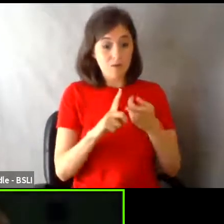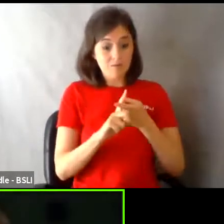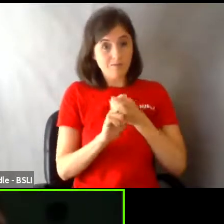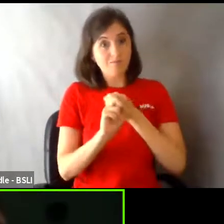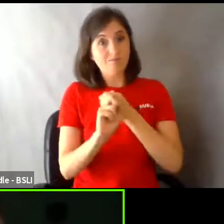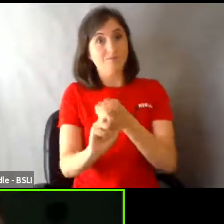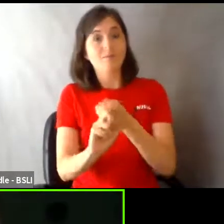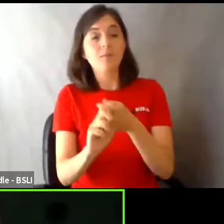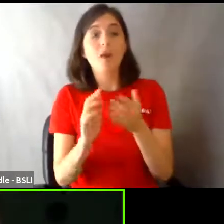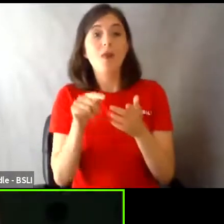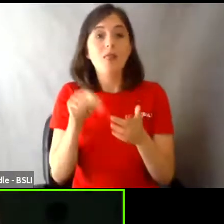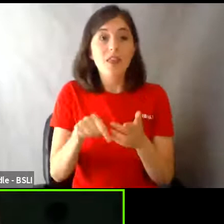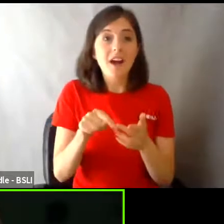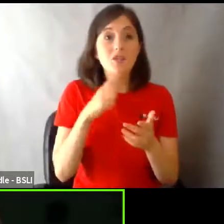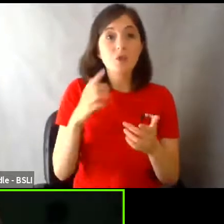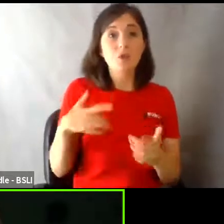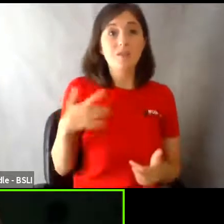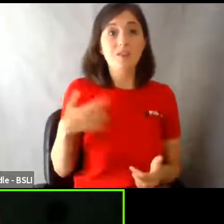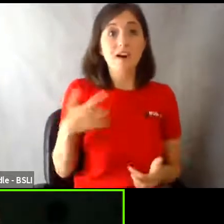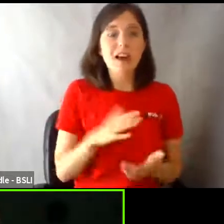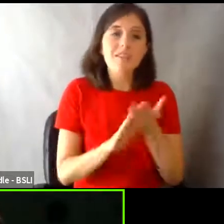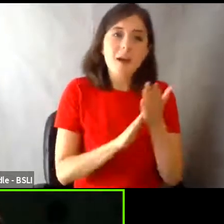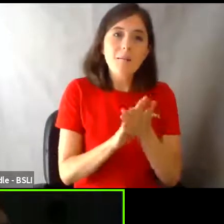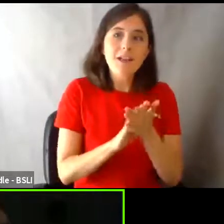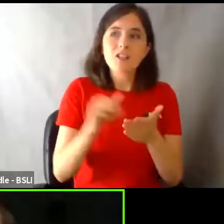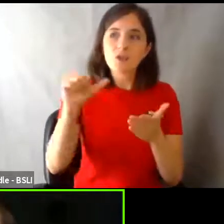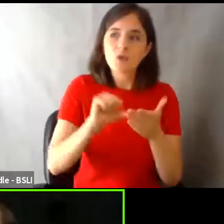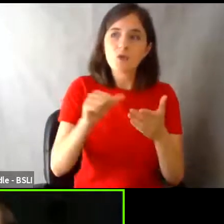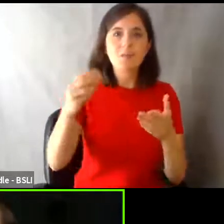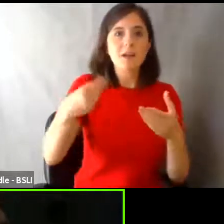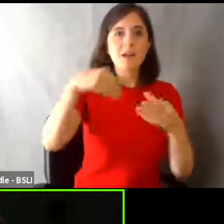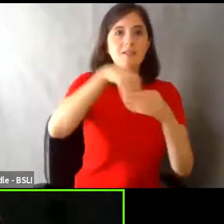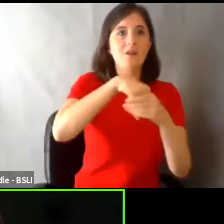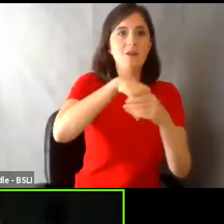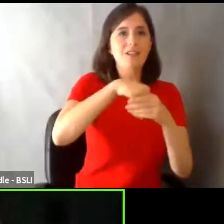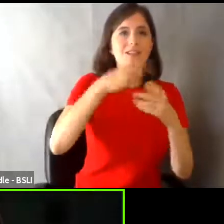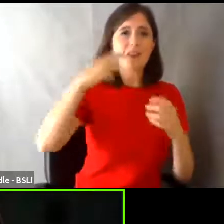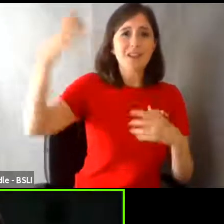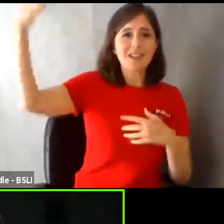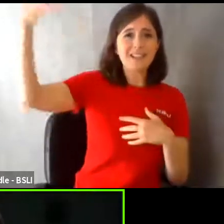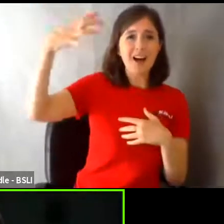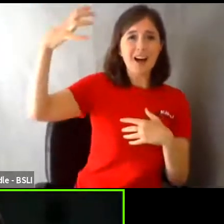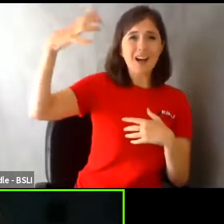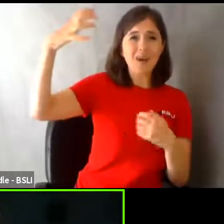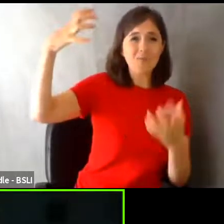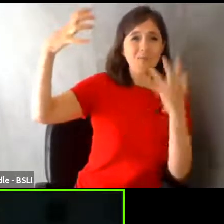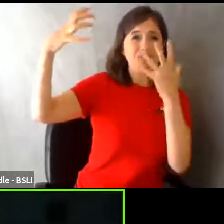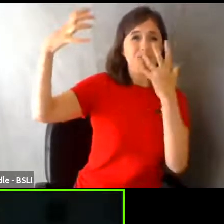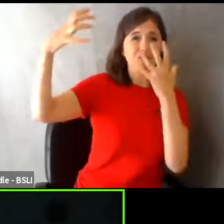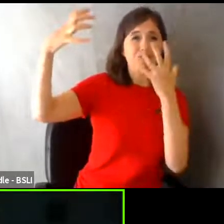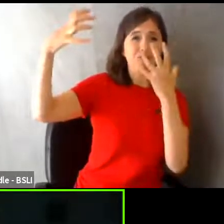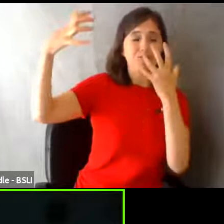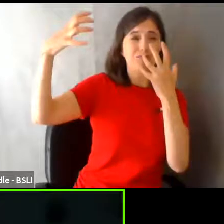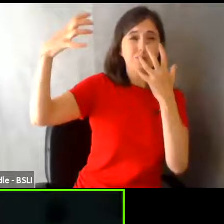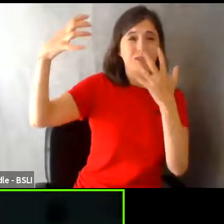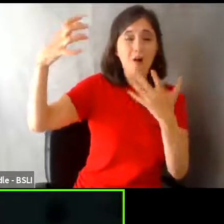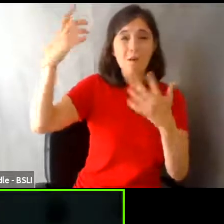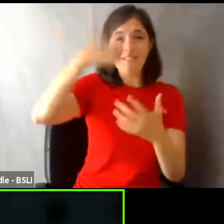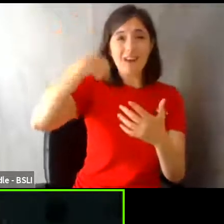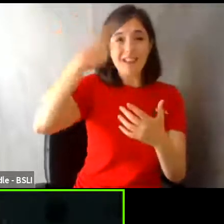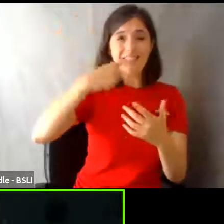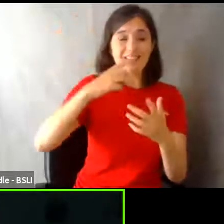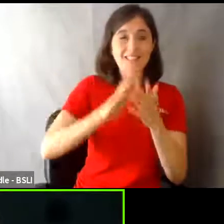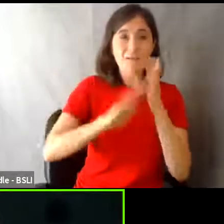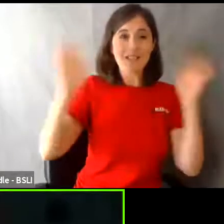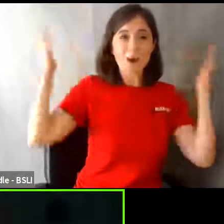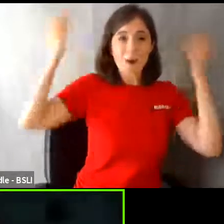of the institutions that govern our society. Sorry, the sun has just come out and it's shining very, very brightly on my face. I apologise and I